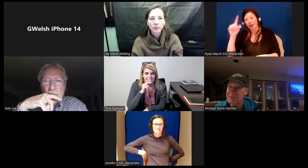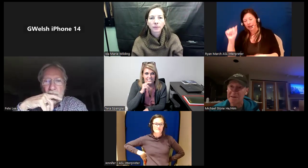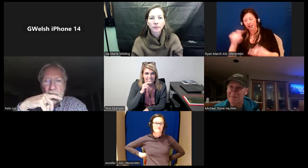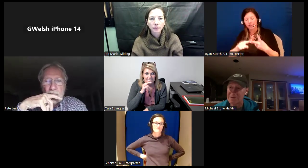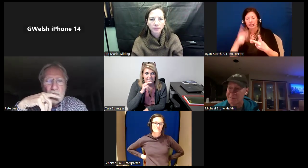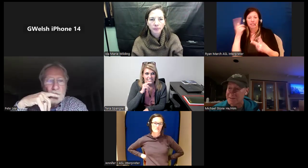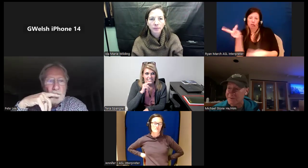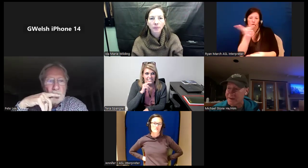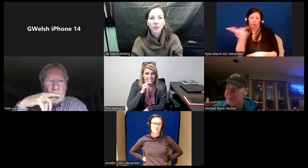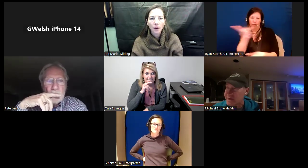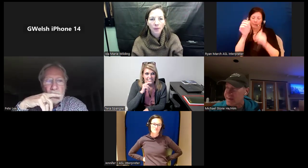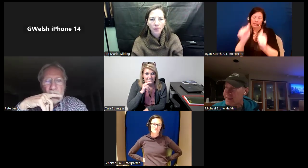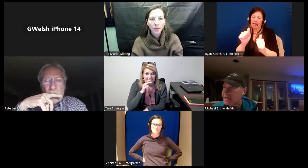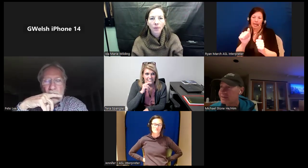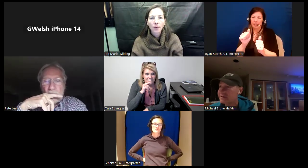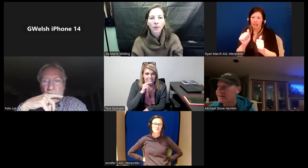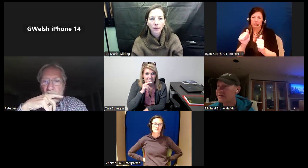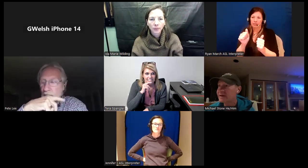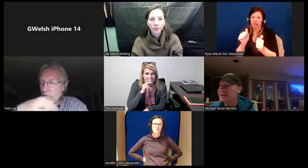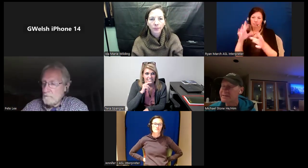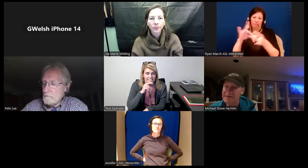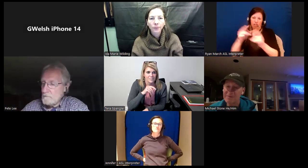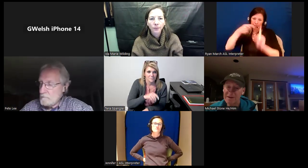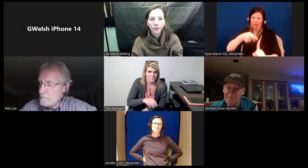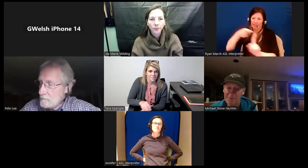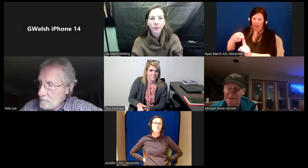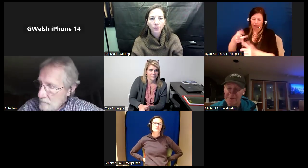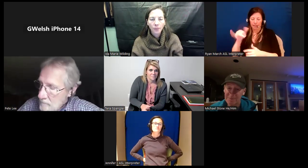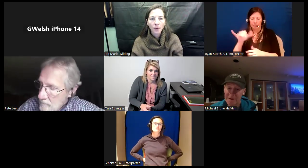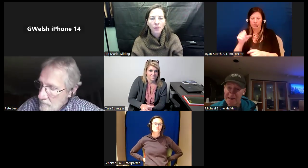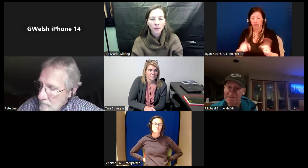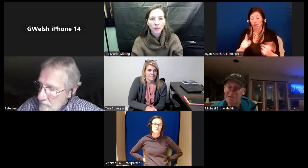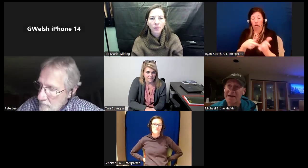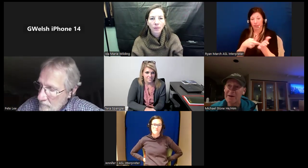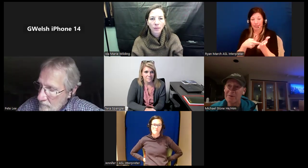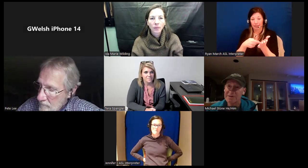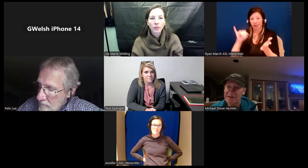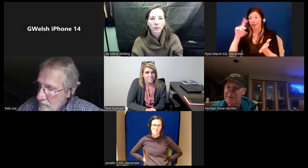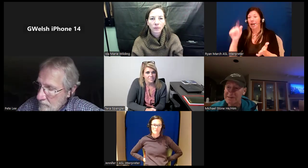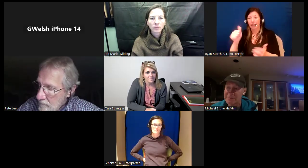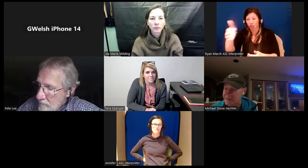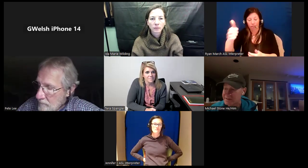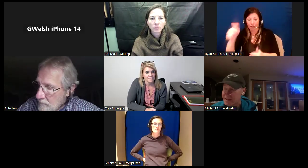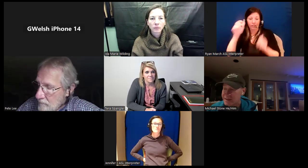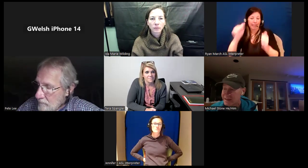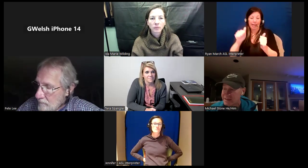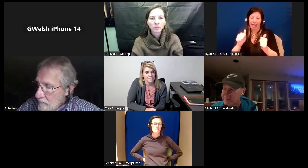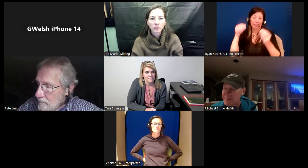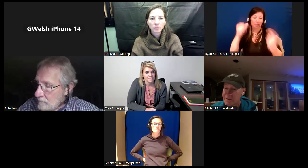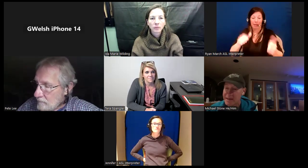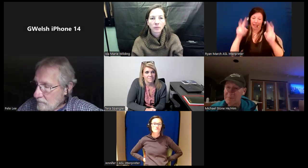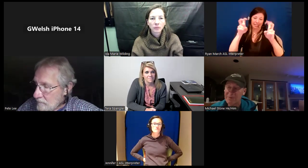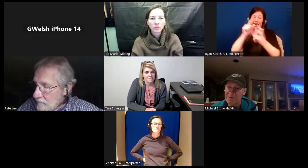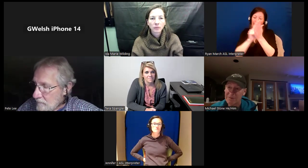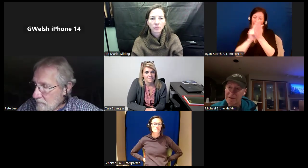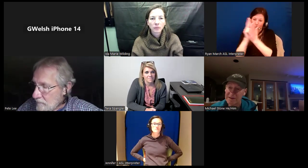and Tara could speak very specific on this. And honestly, Ida could spend hours on this subject, and it might